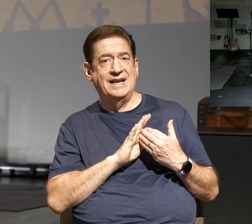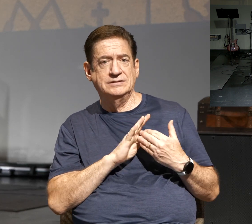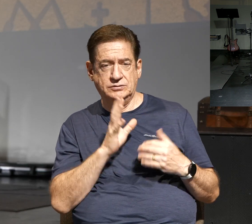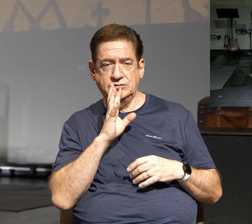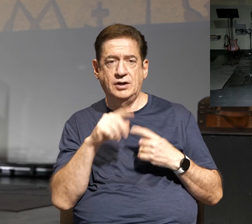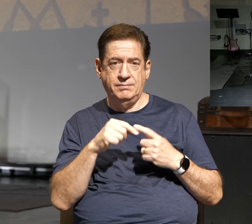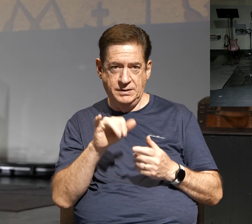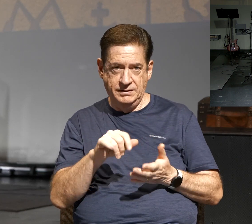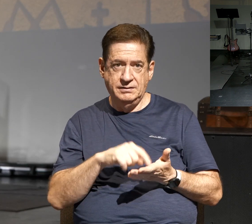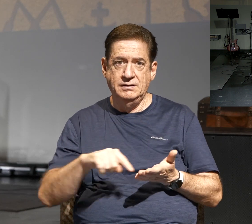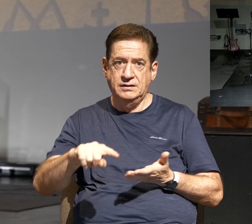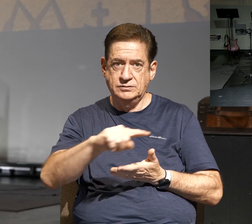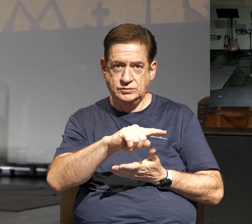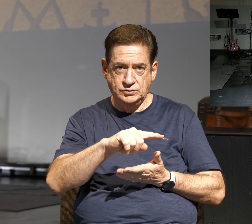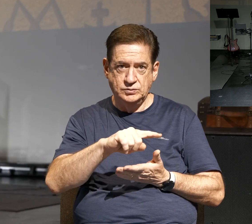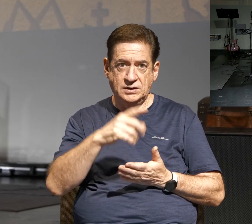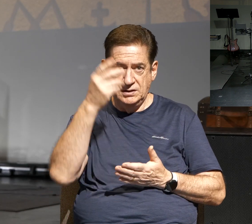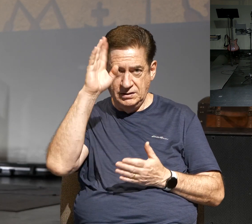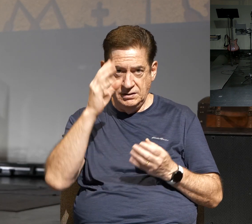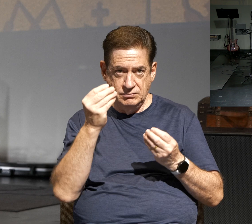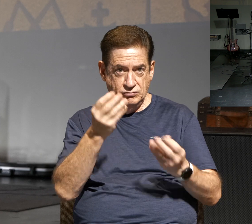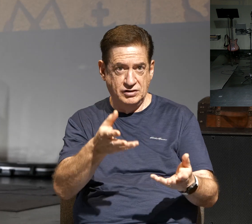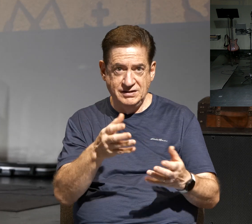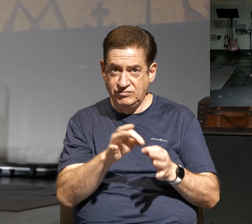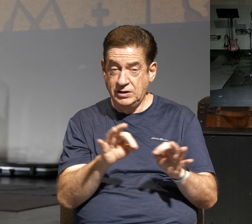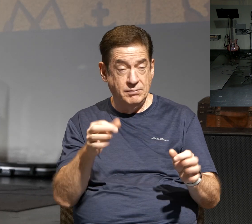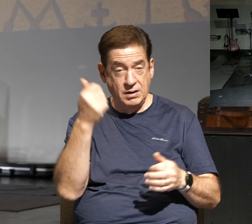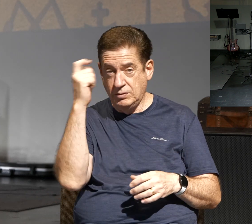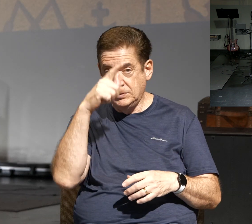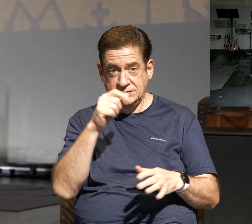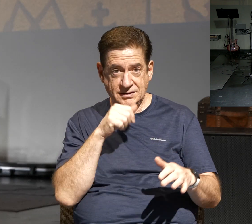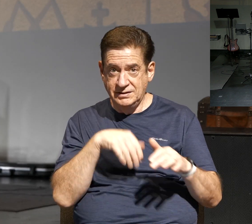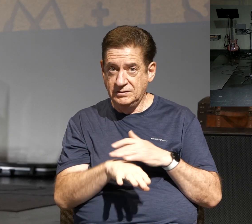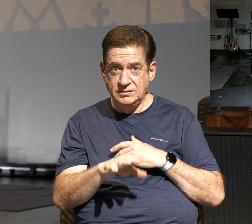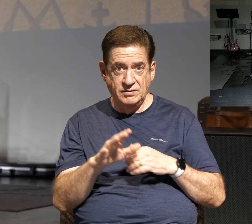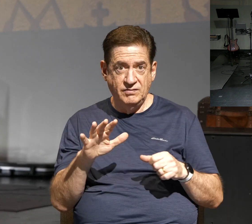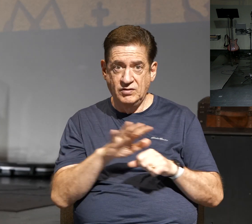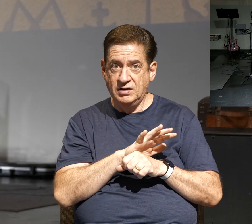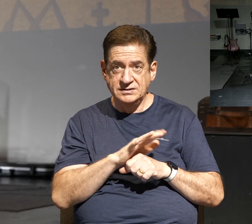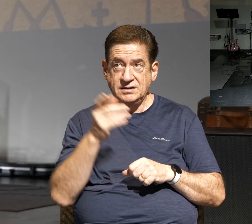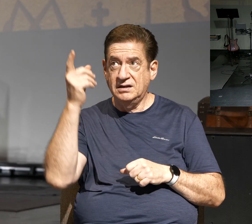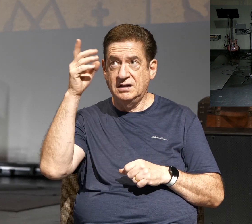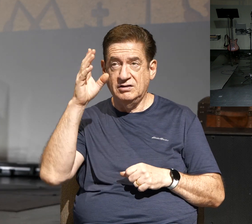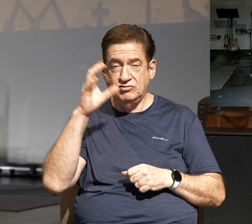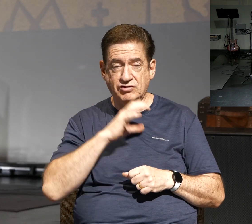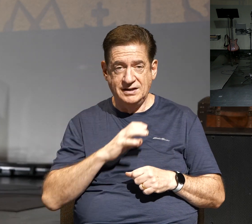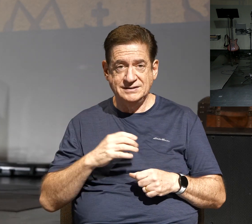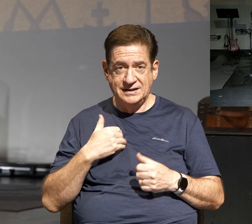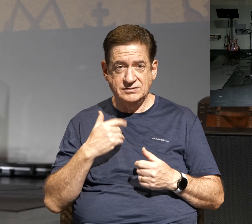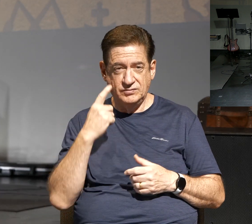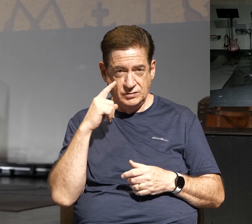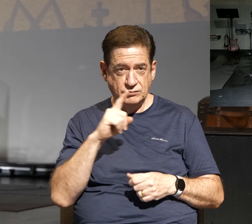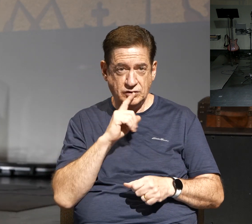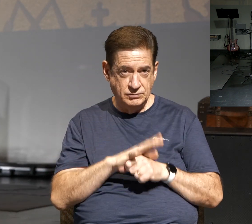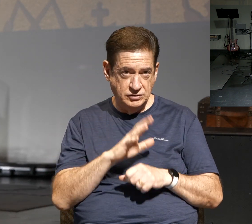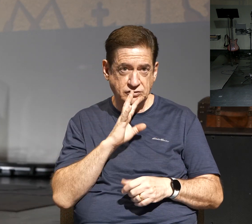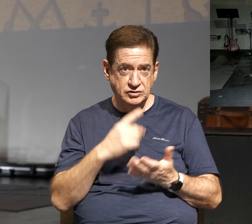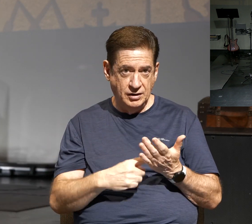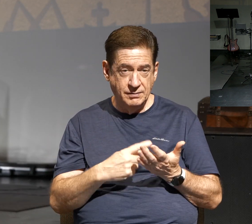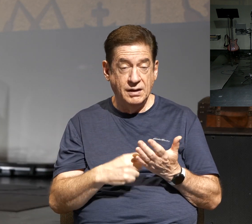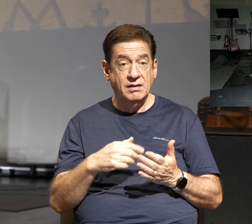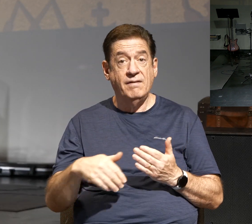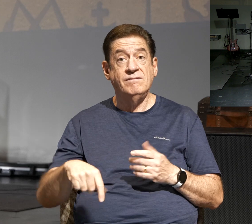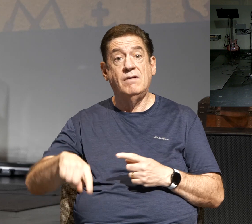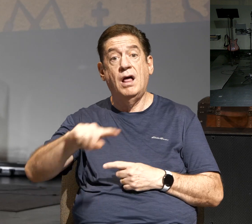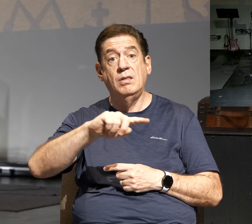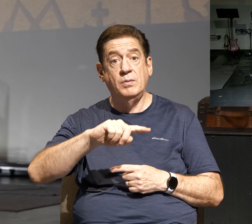about that next week, how God brings freedom. Otherwise, you're not going to enter into the fullness of what Christ has for you in the promised land. We're going to talk about that. And then the following week,